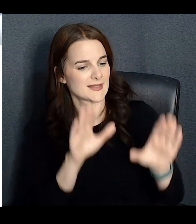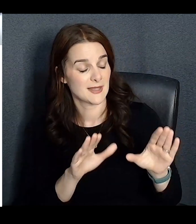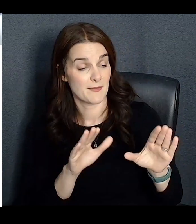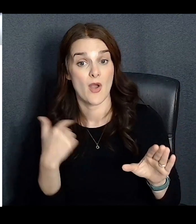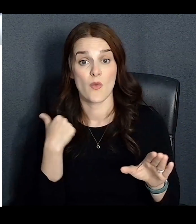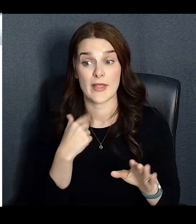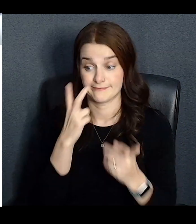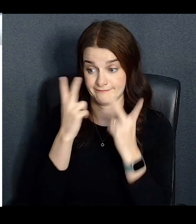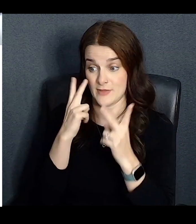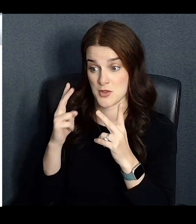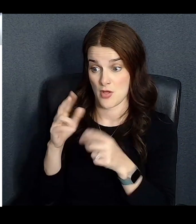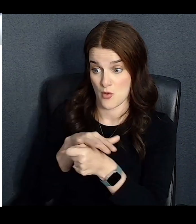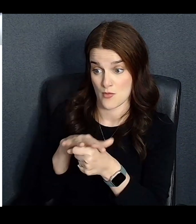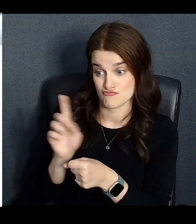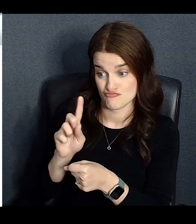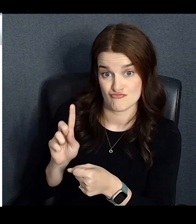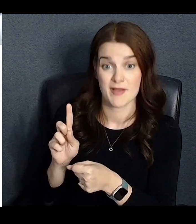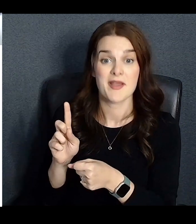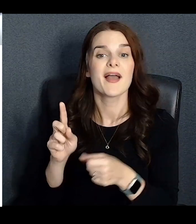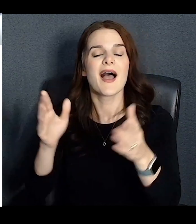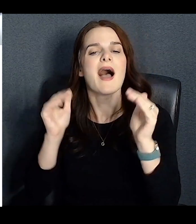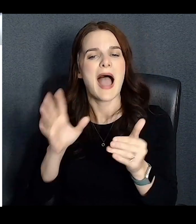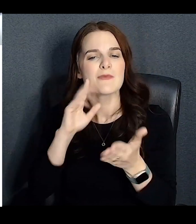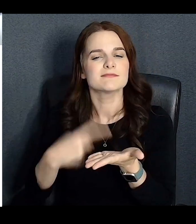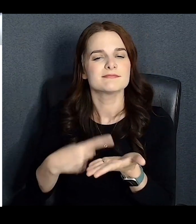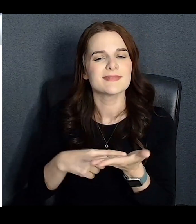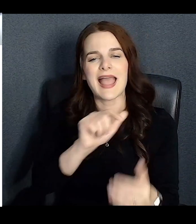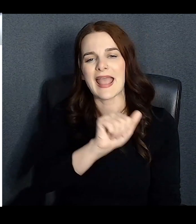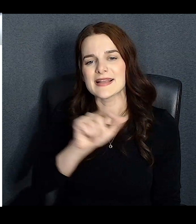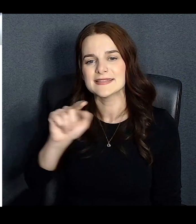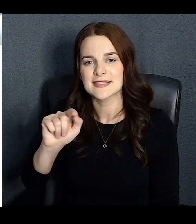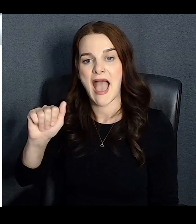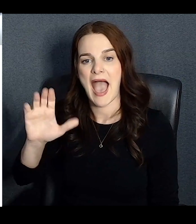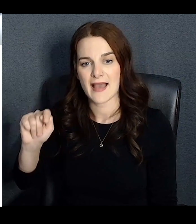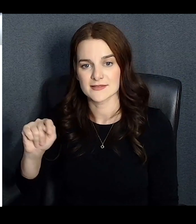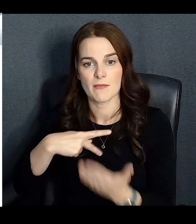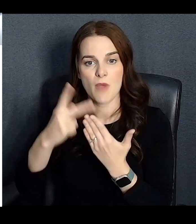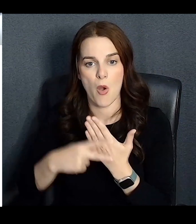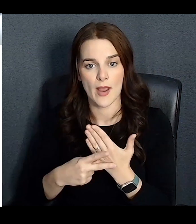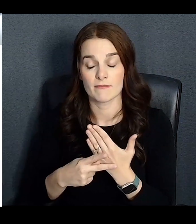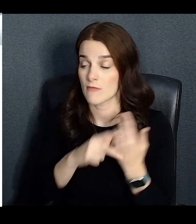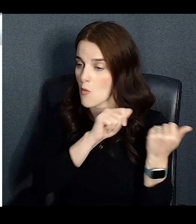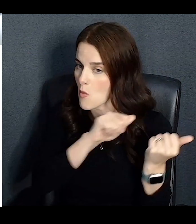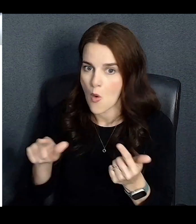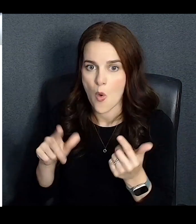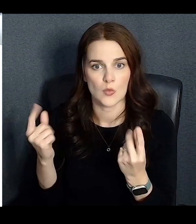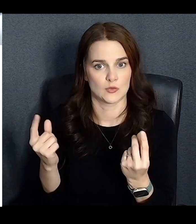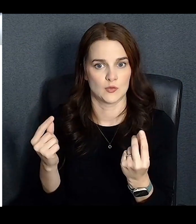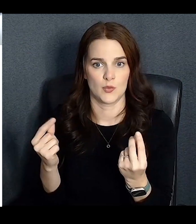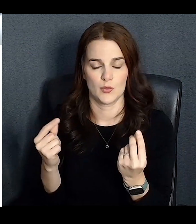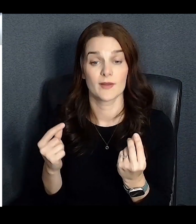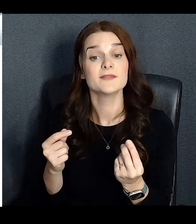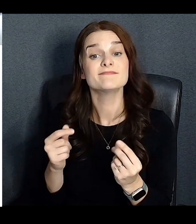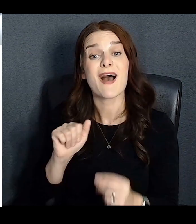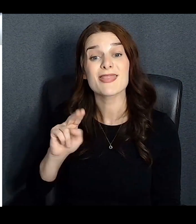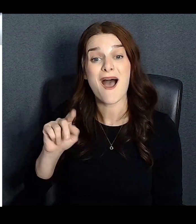Awesome. As we're receiving your locations, I'm going to talk a little bit about the AT Act program and the thing that every single AT Act program does,